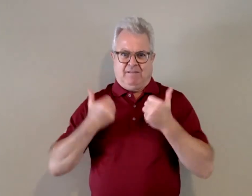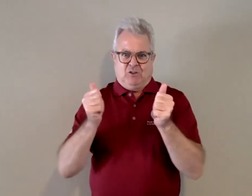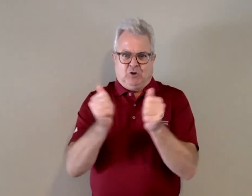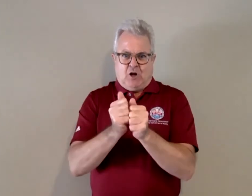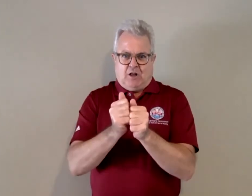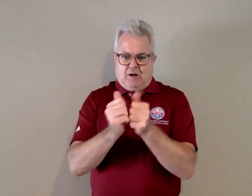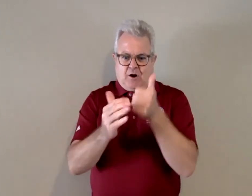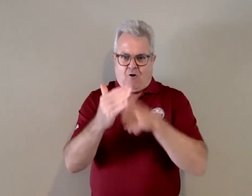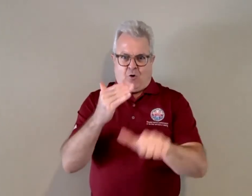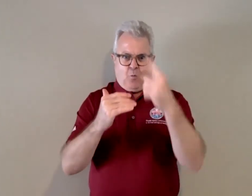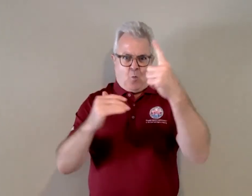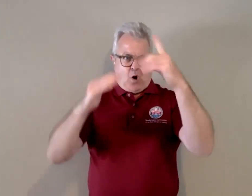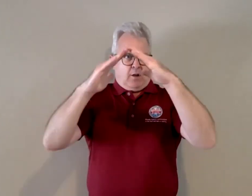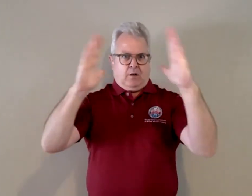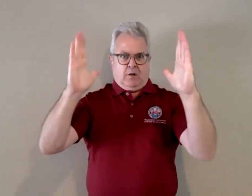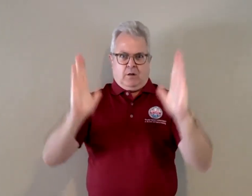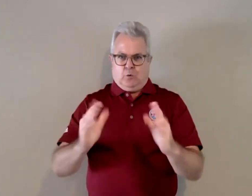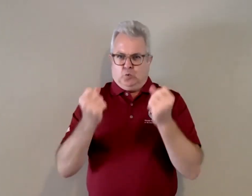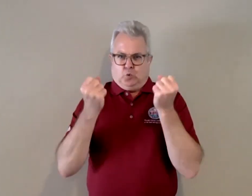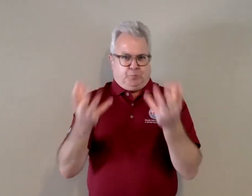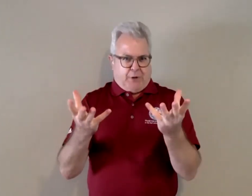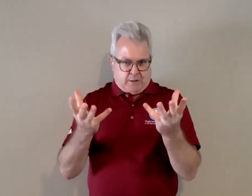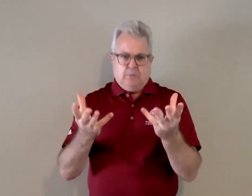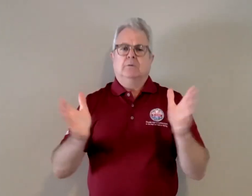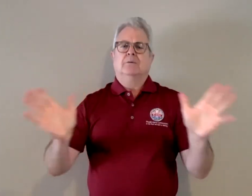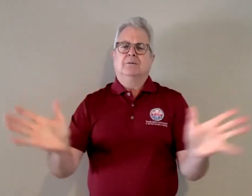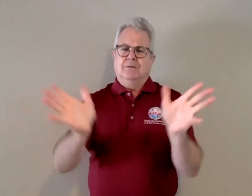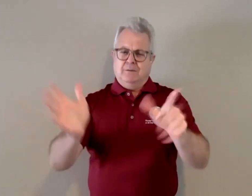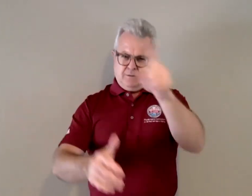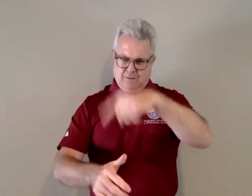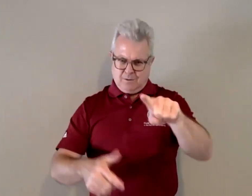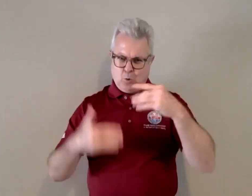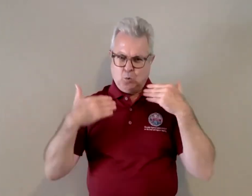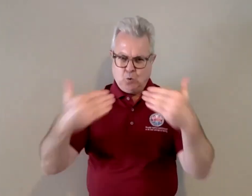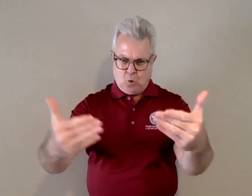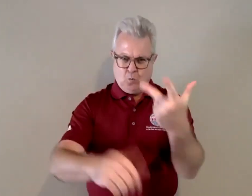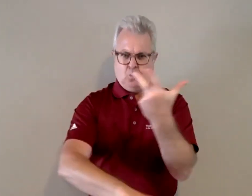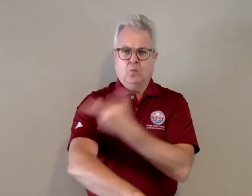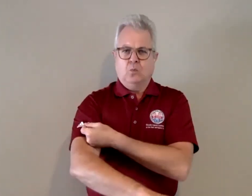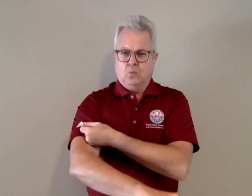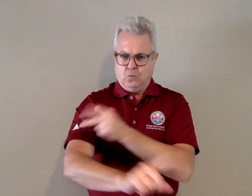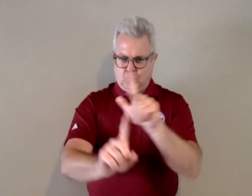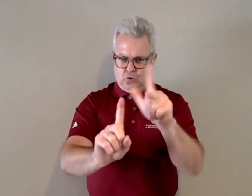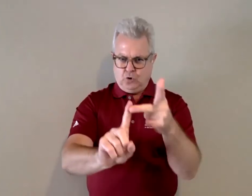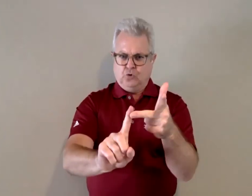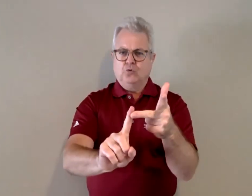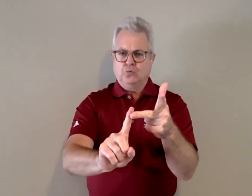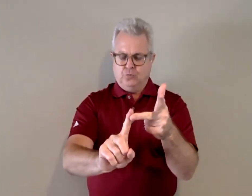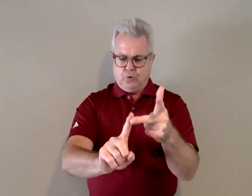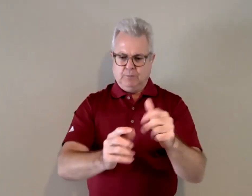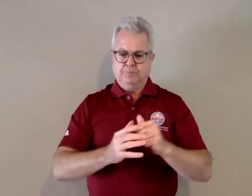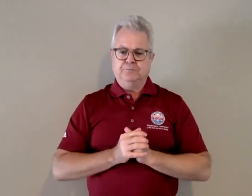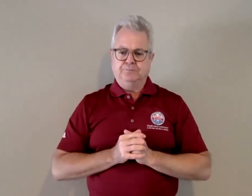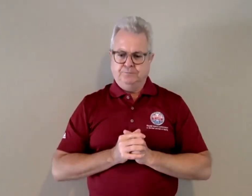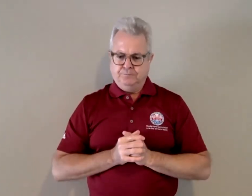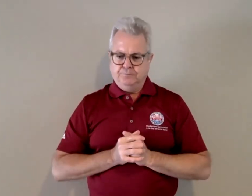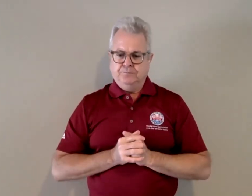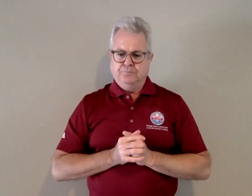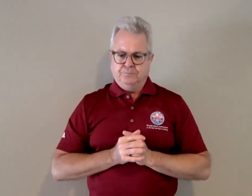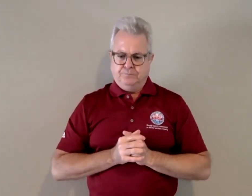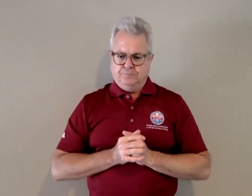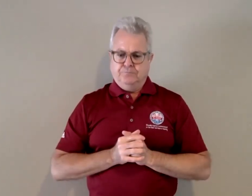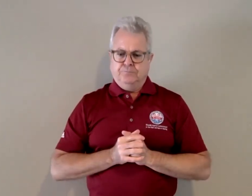if you have a lot of family members in one home, and so there's close quarters, it is also recommended